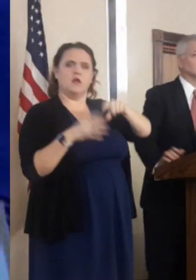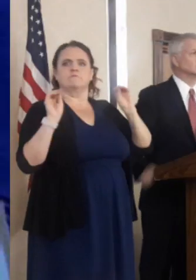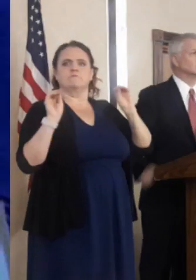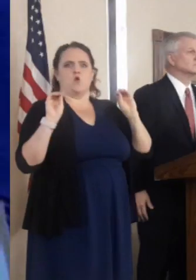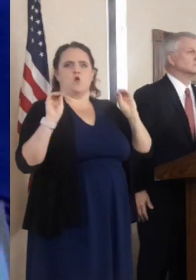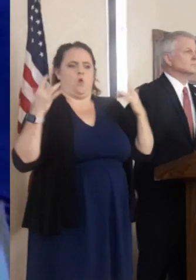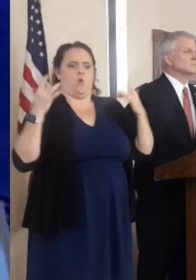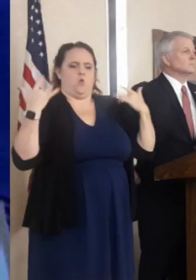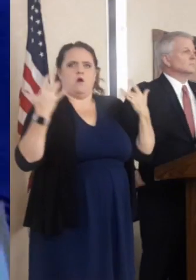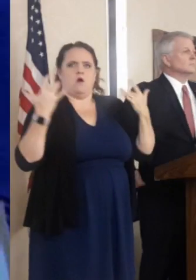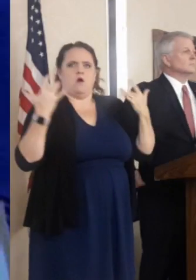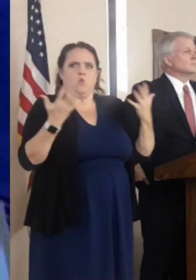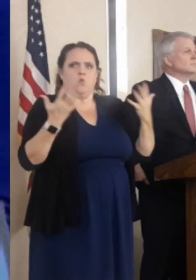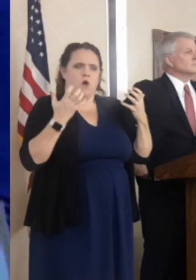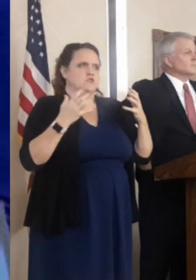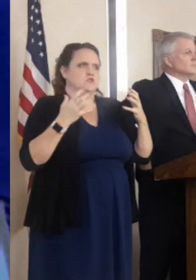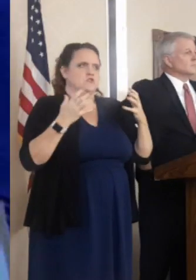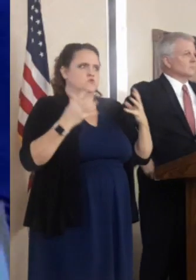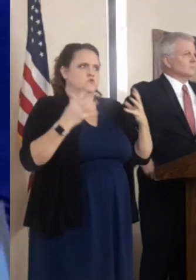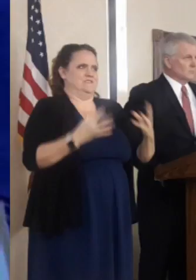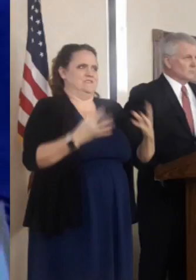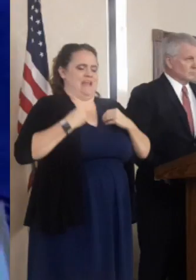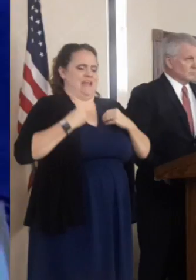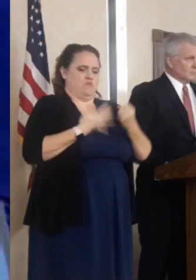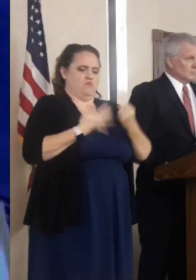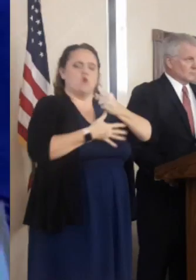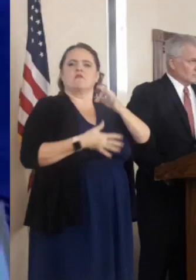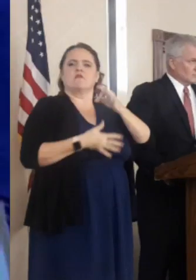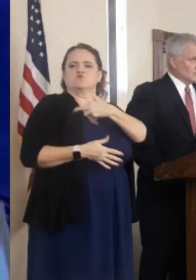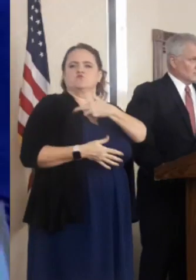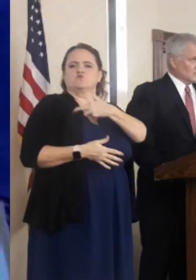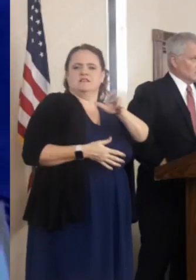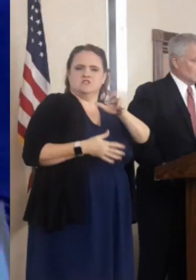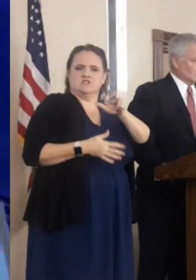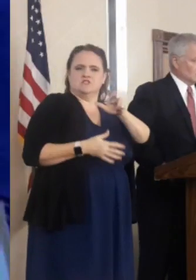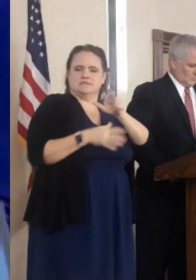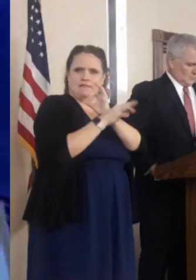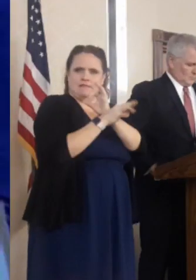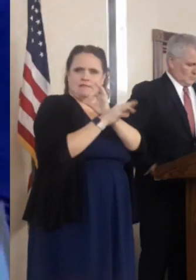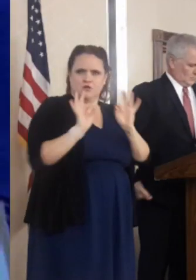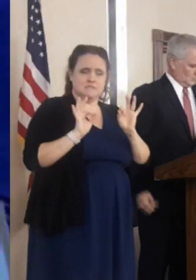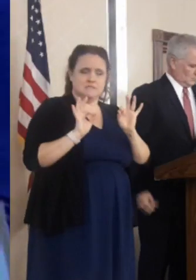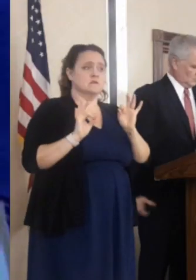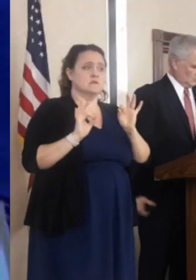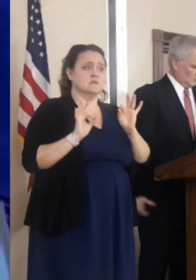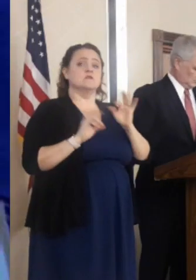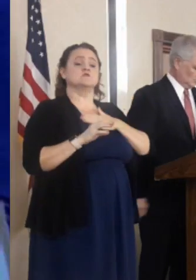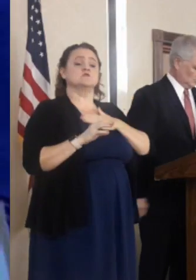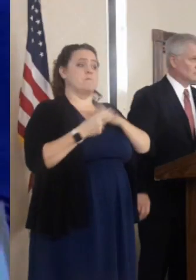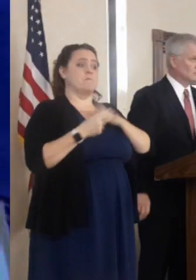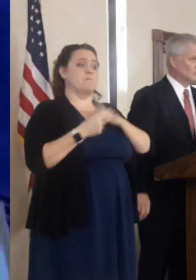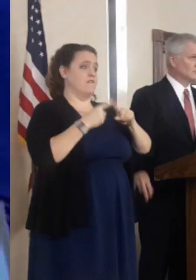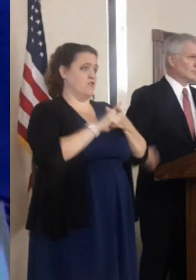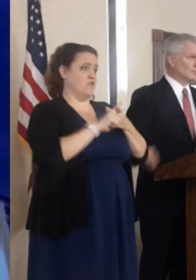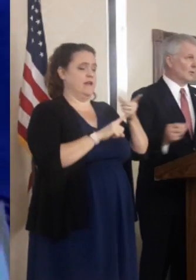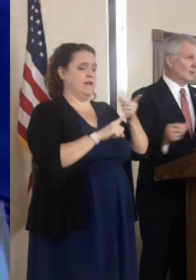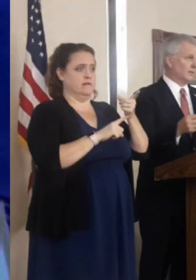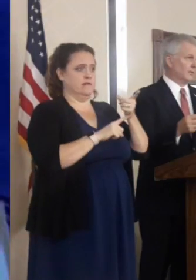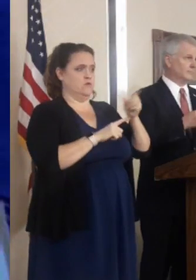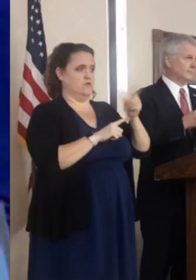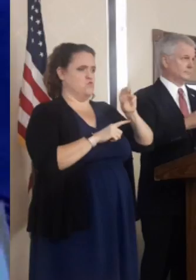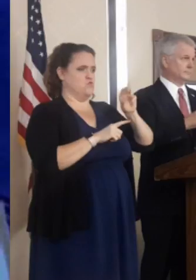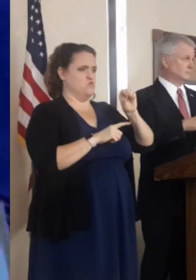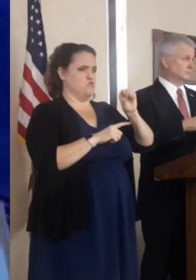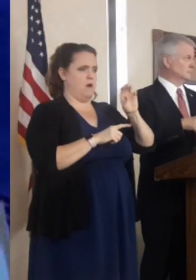religious liberties. So my good friend Tanya Robertson, God bless her, was sitting in on the meeting, as any member